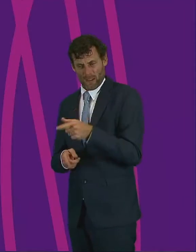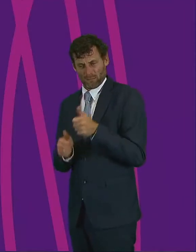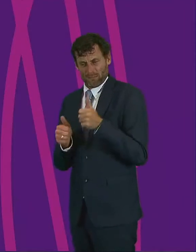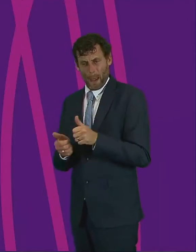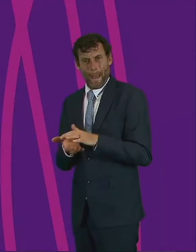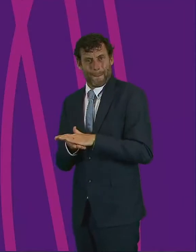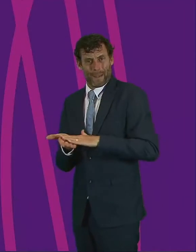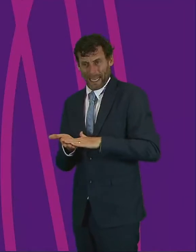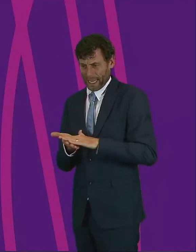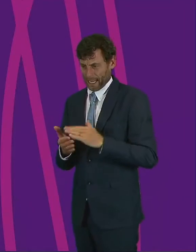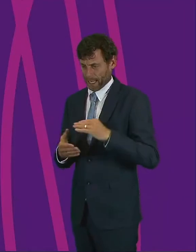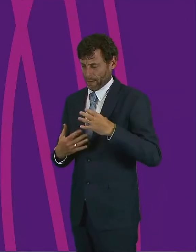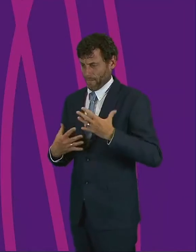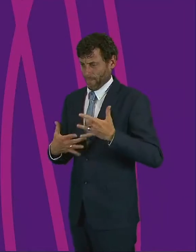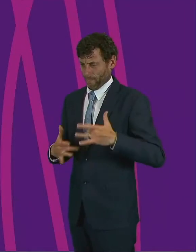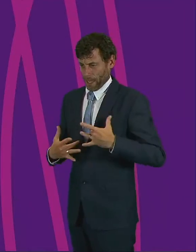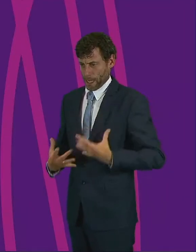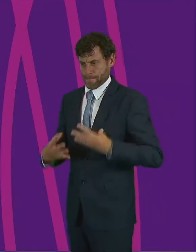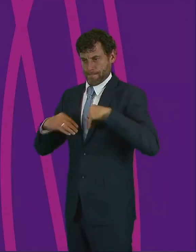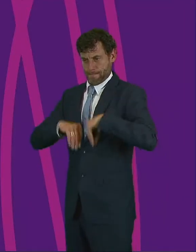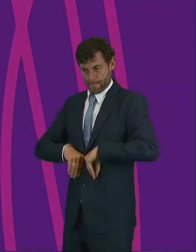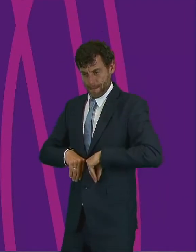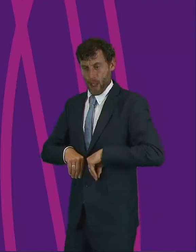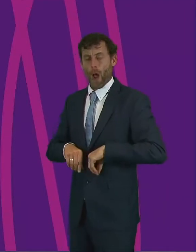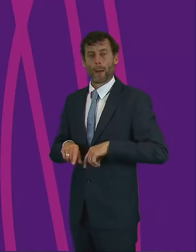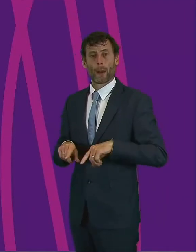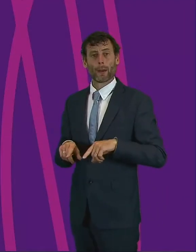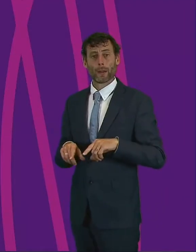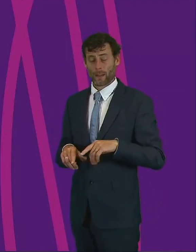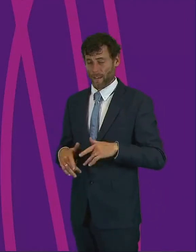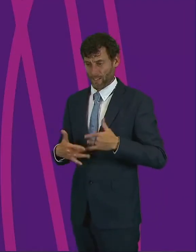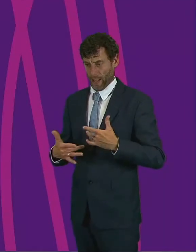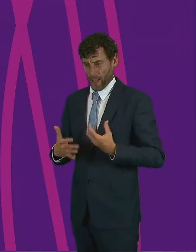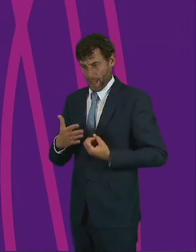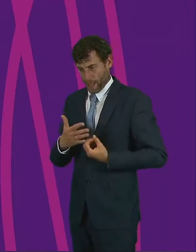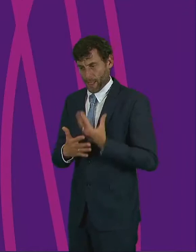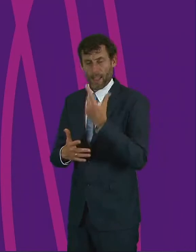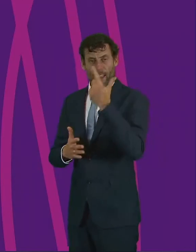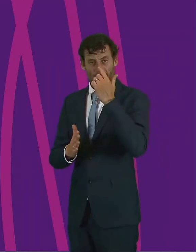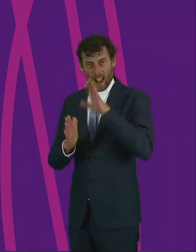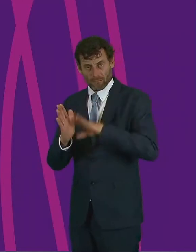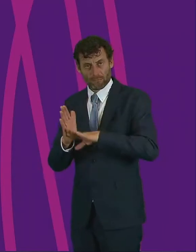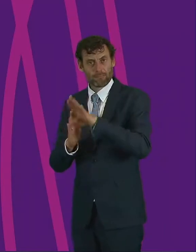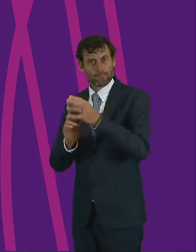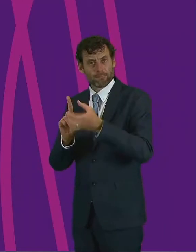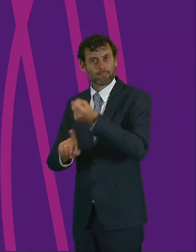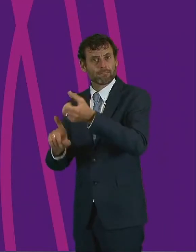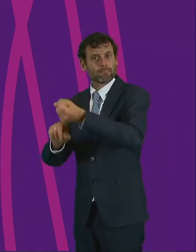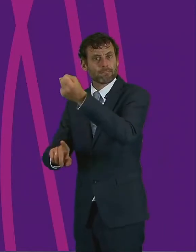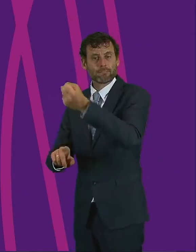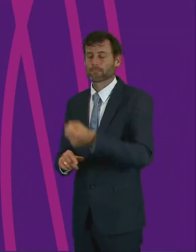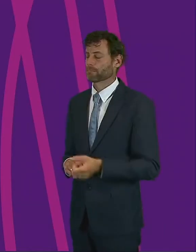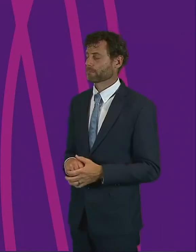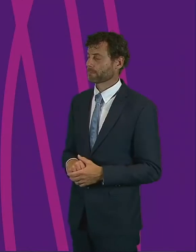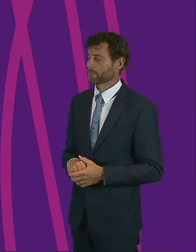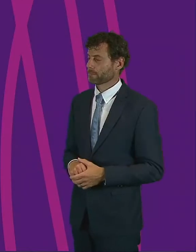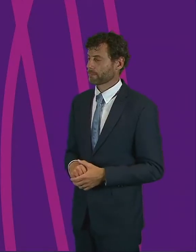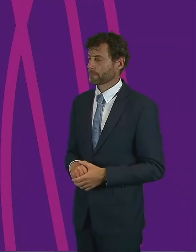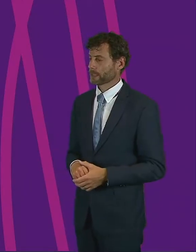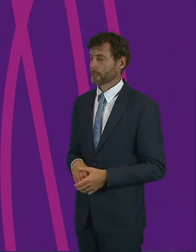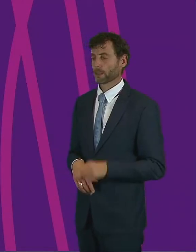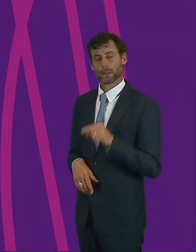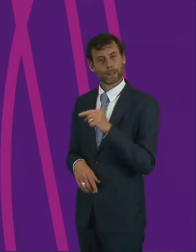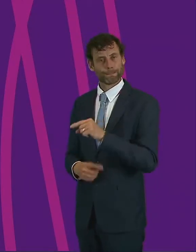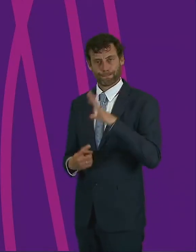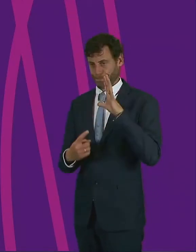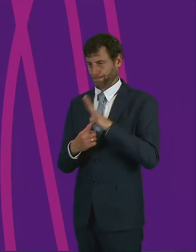develop skills that reflect the emerging opportunities, and we need to ensure that our young people are supported to make the best of the opportunities. That has